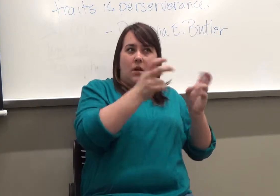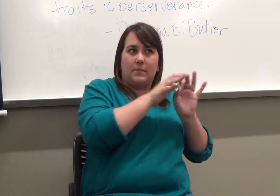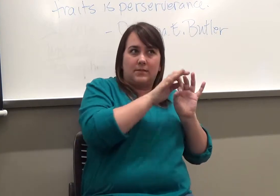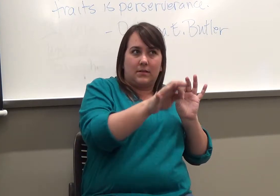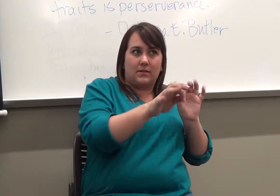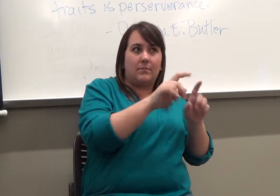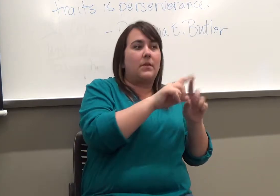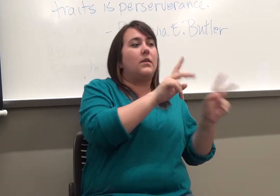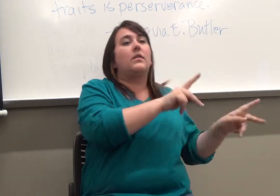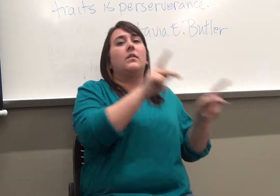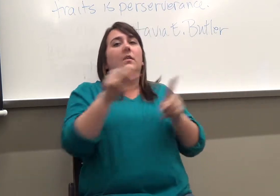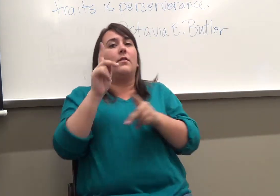your argument.